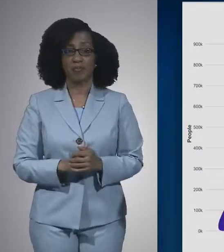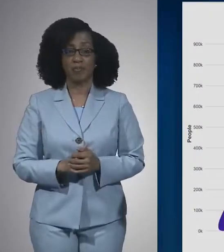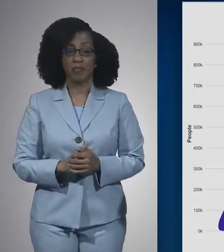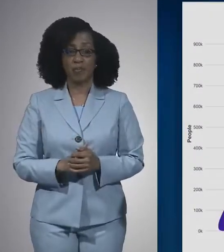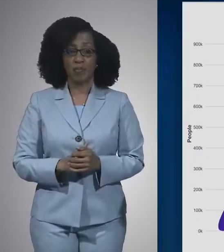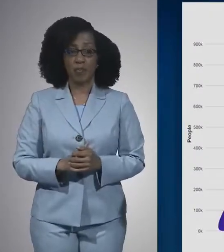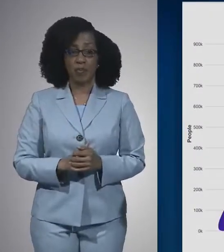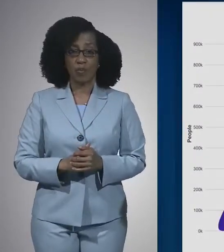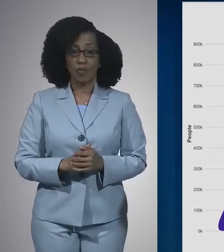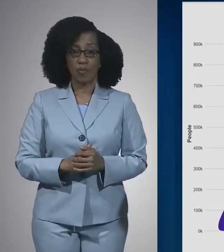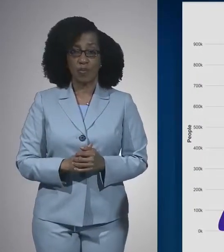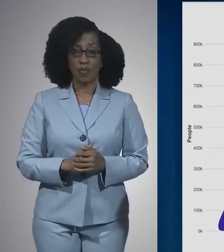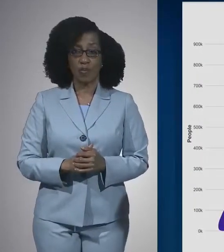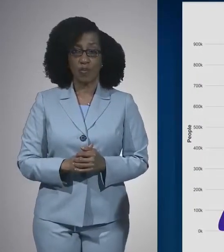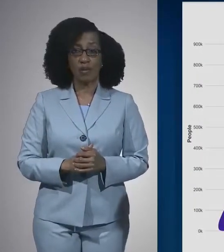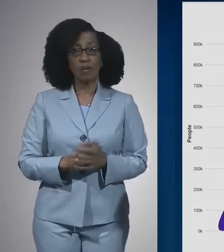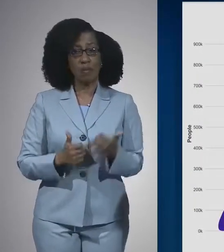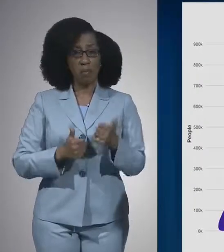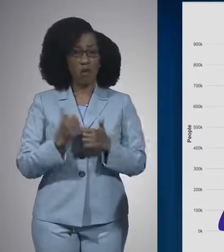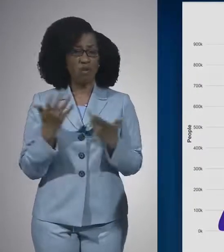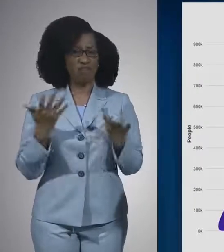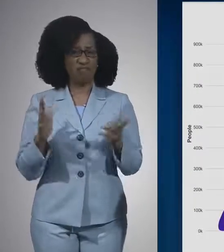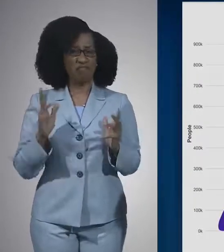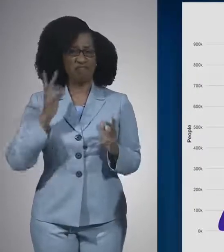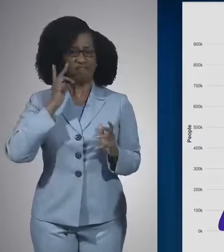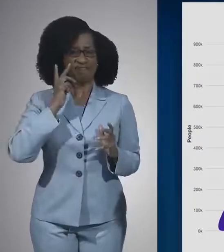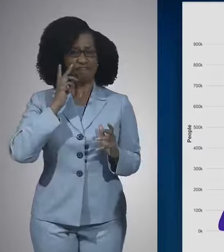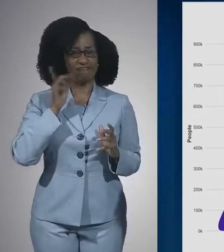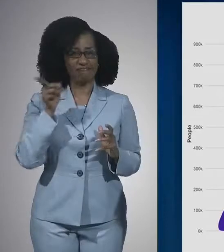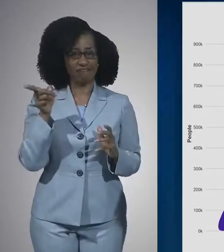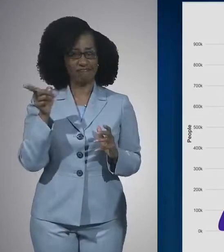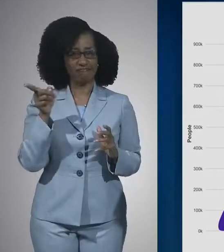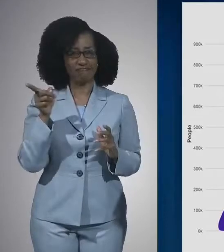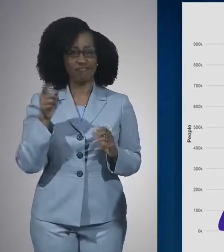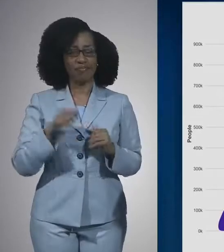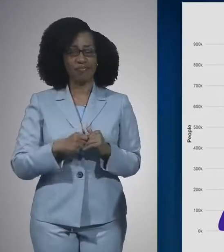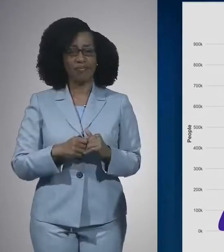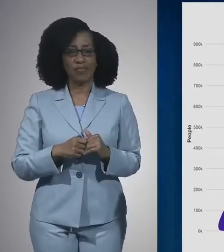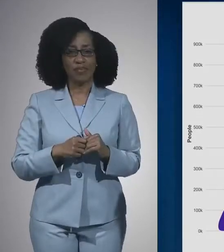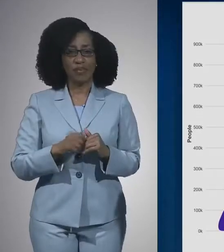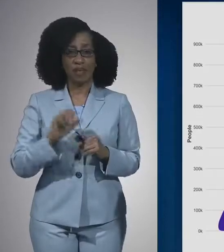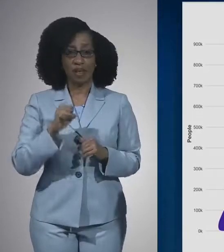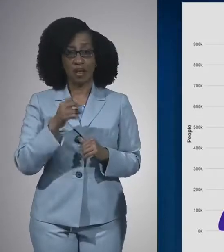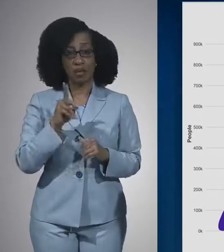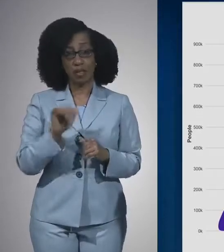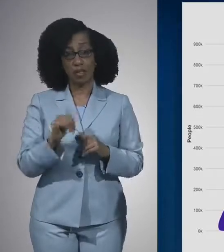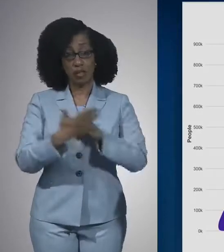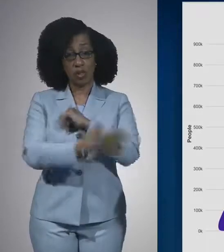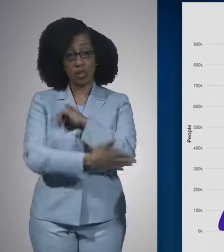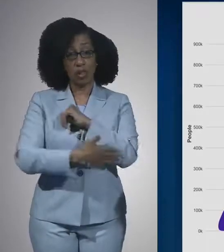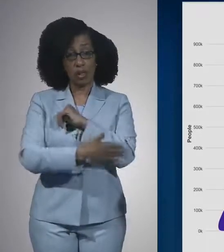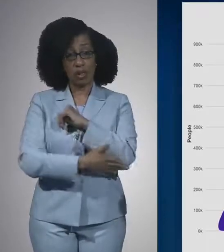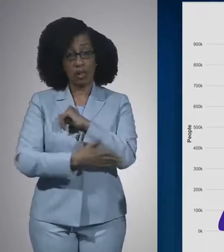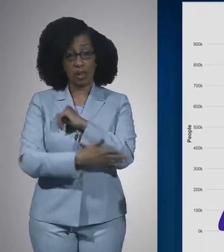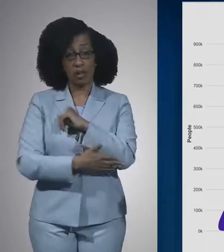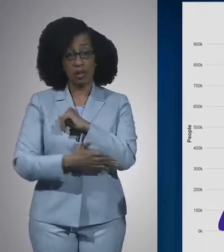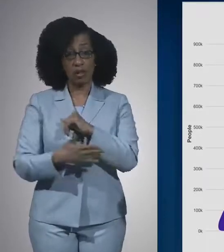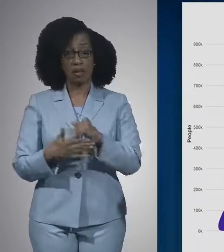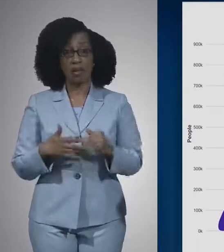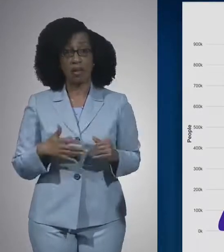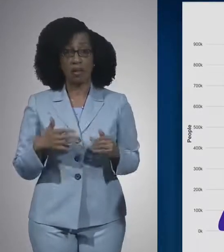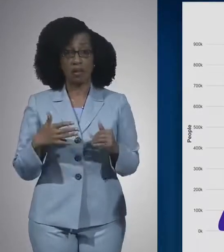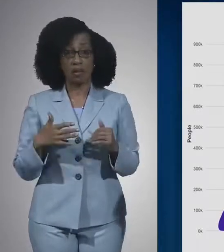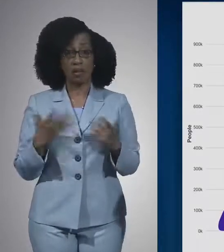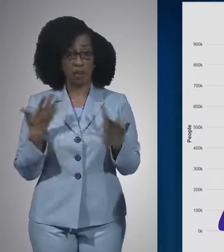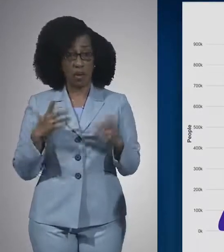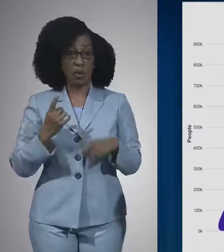This is a slide that's familiar to most. It shows that of our Shelby County residents that have received at